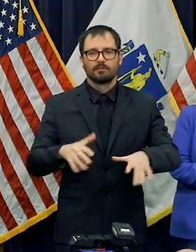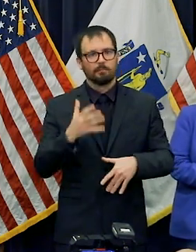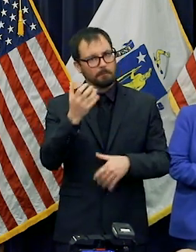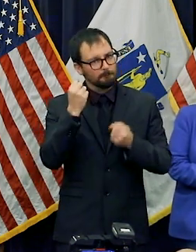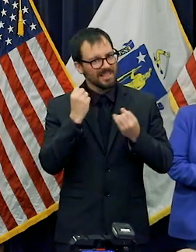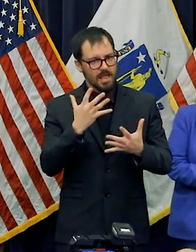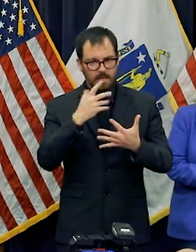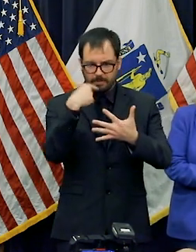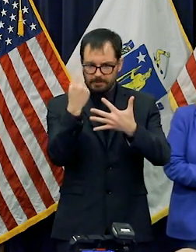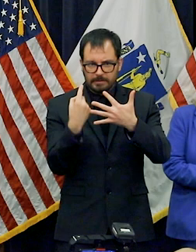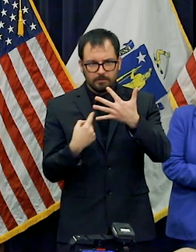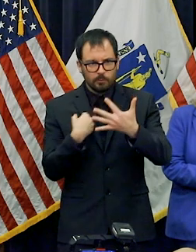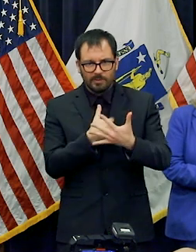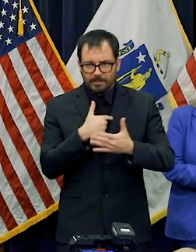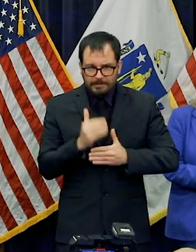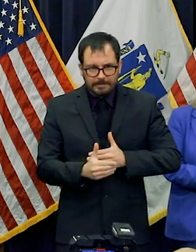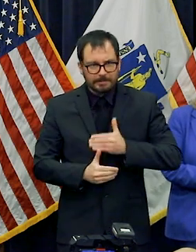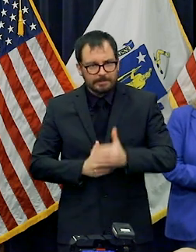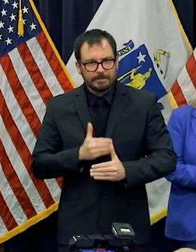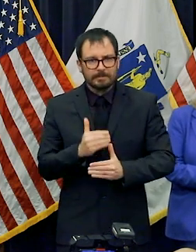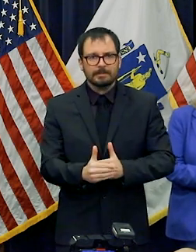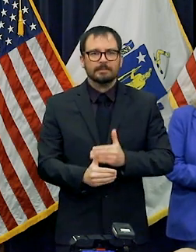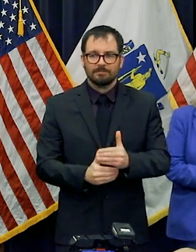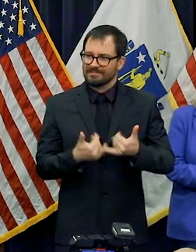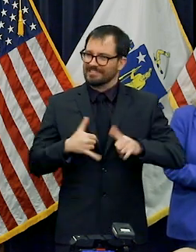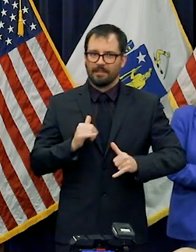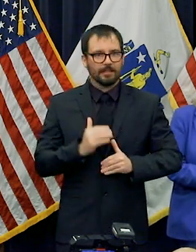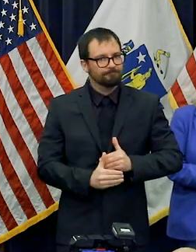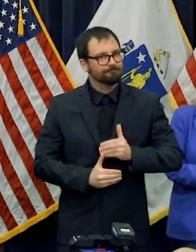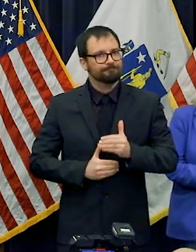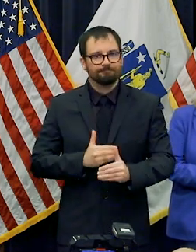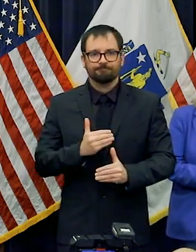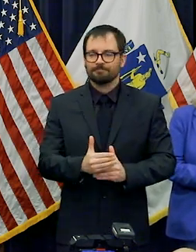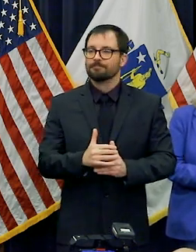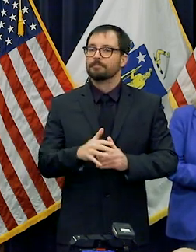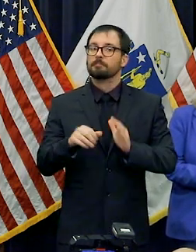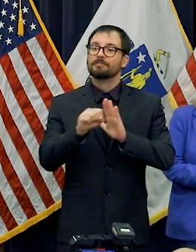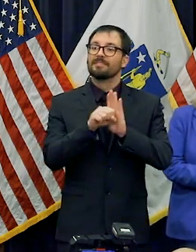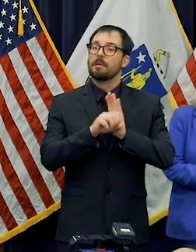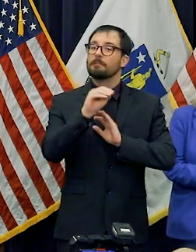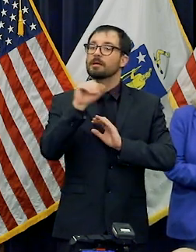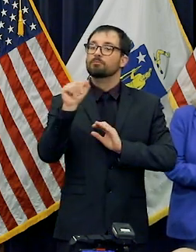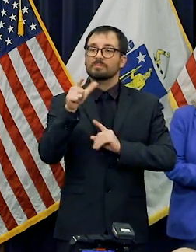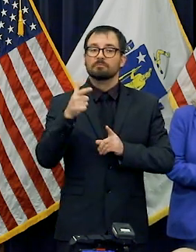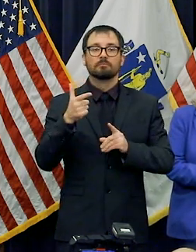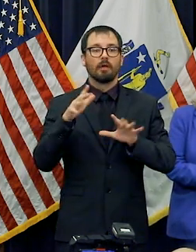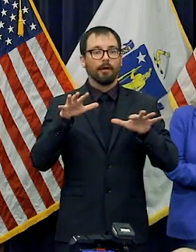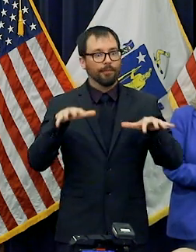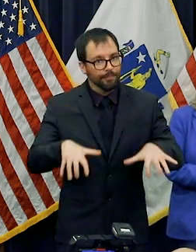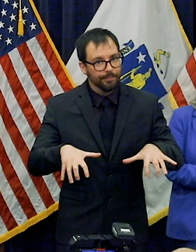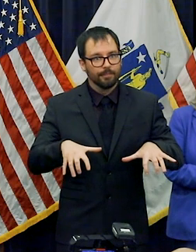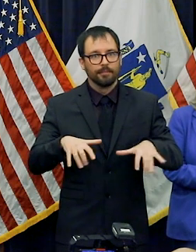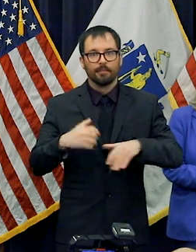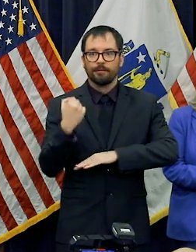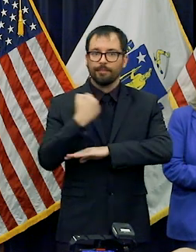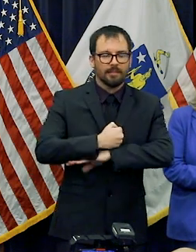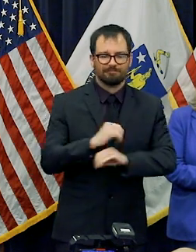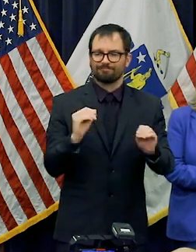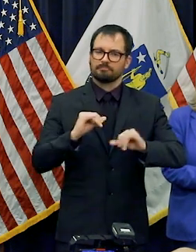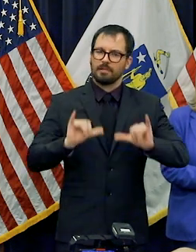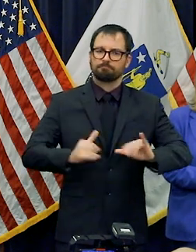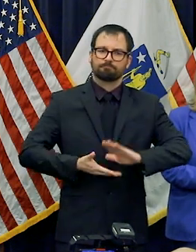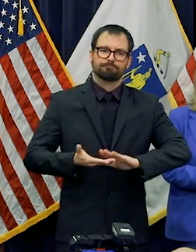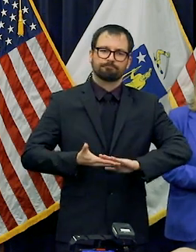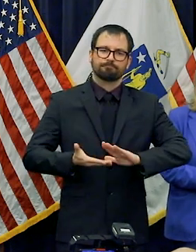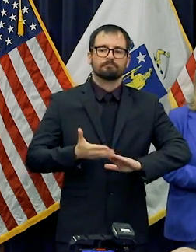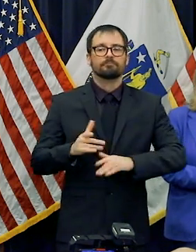state government that will continue to operate. And as you may recall, last night, Lieutenant Governor Polito and I announced a series of emergency actions